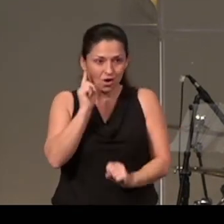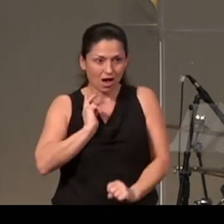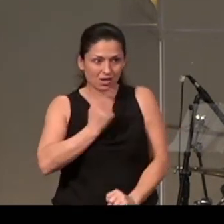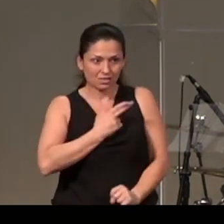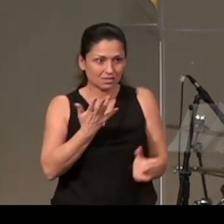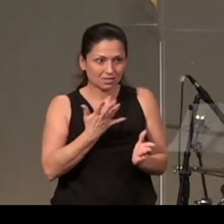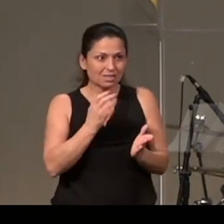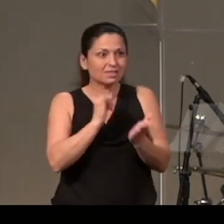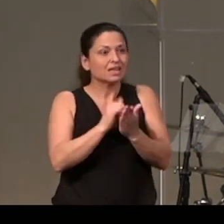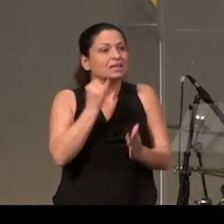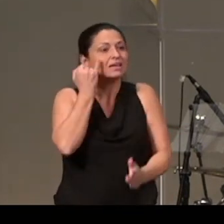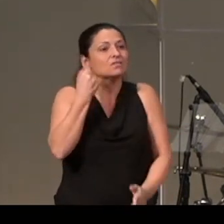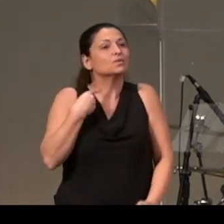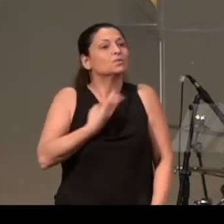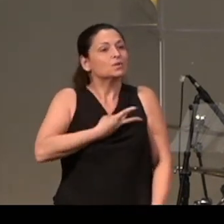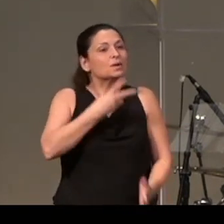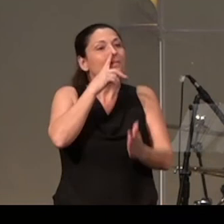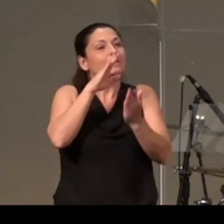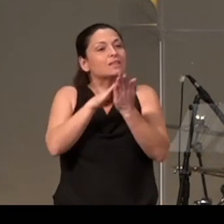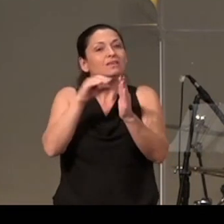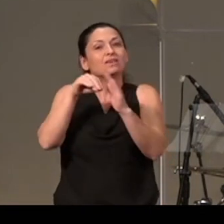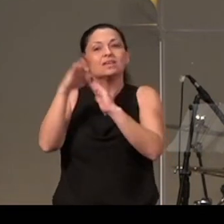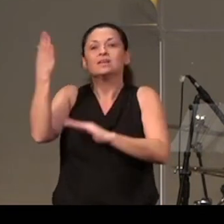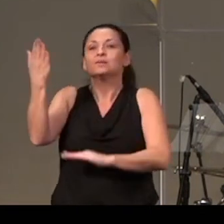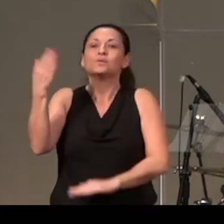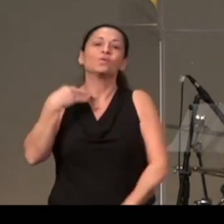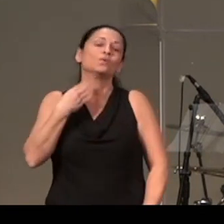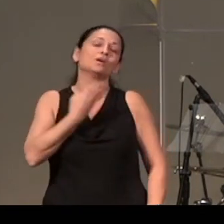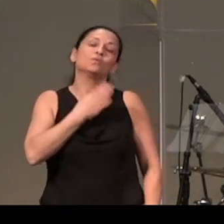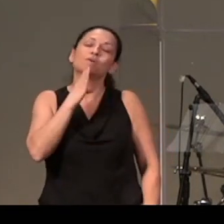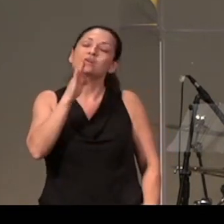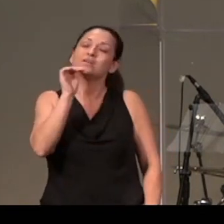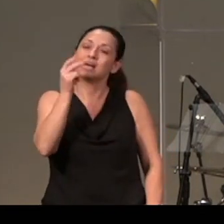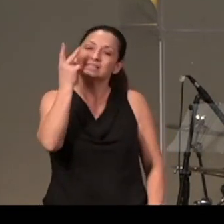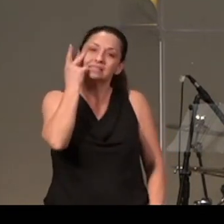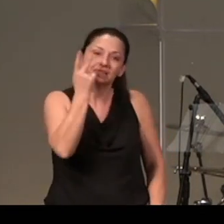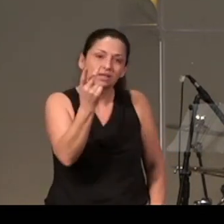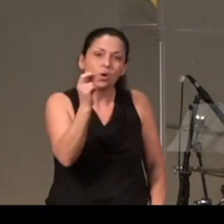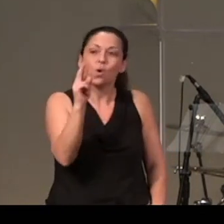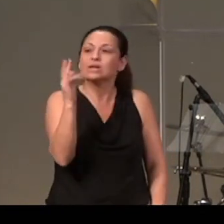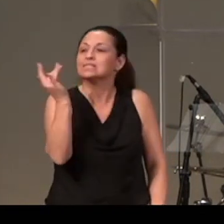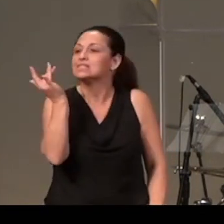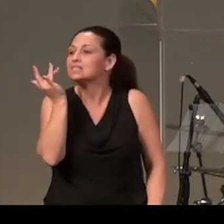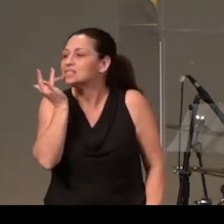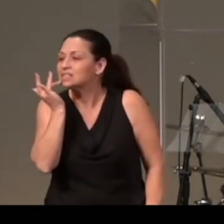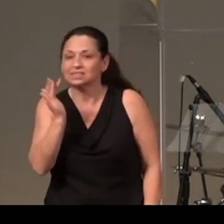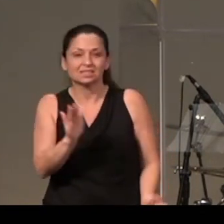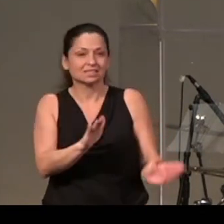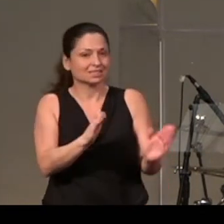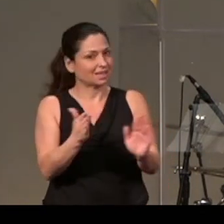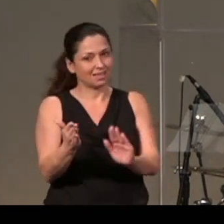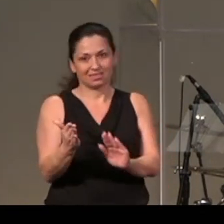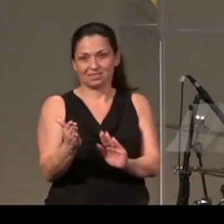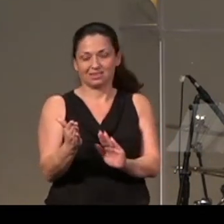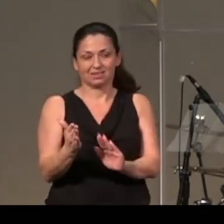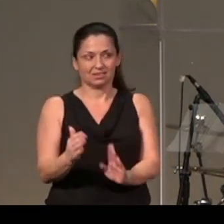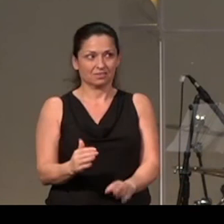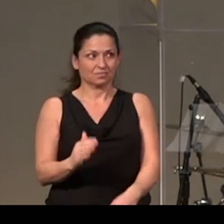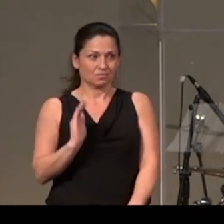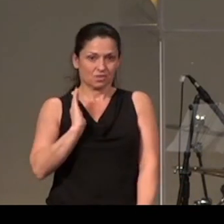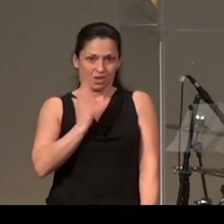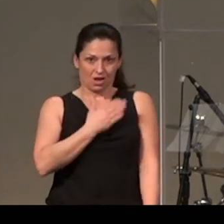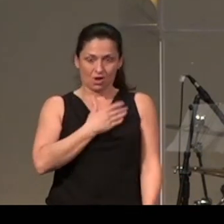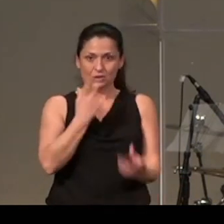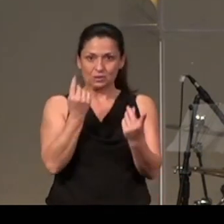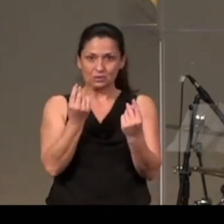if we believe in him, we would never see or taste death. Our assignment this week, oh, man, our assignment this week